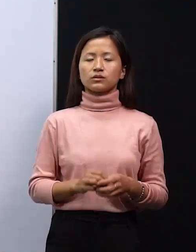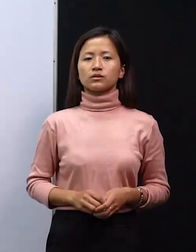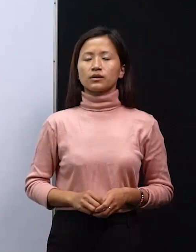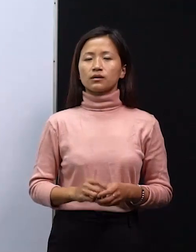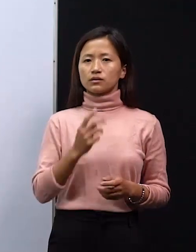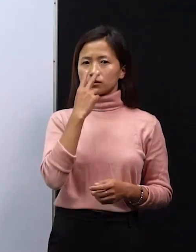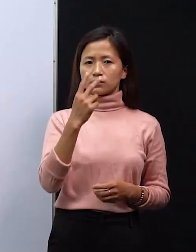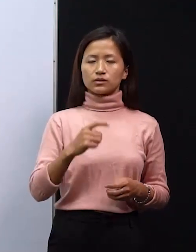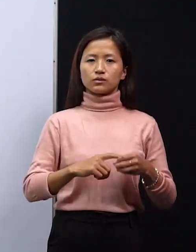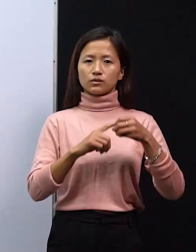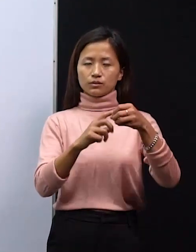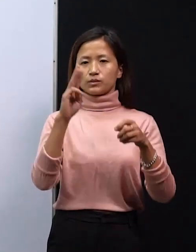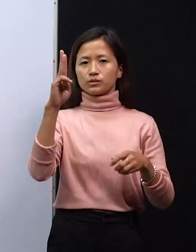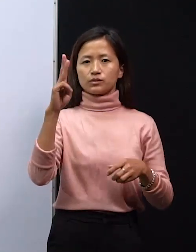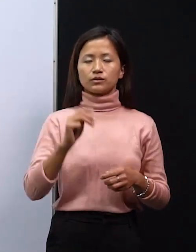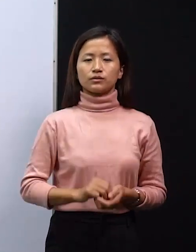number 3.